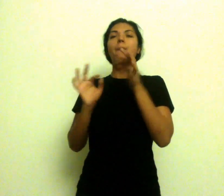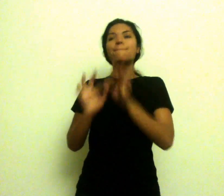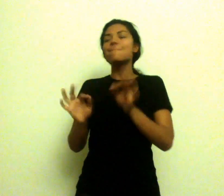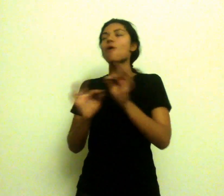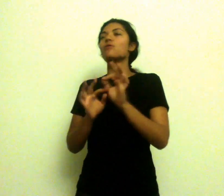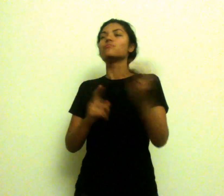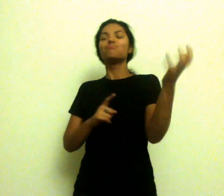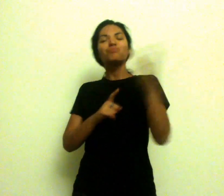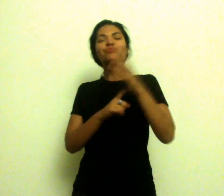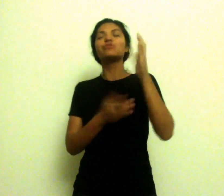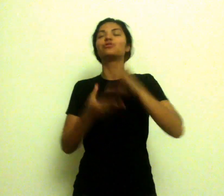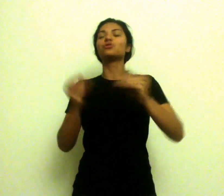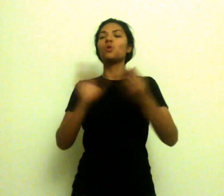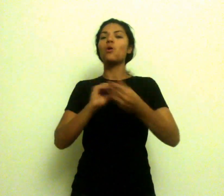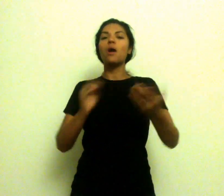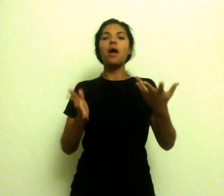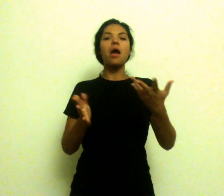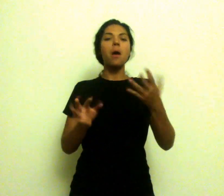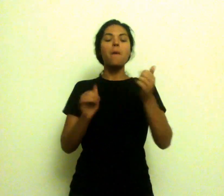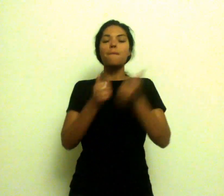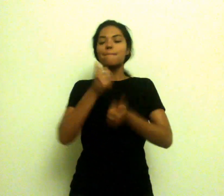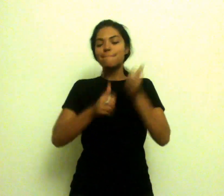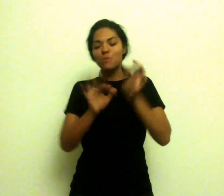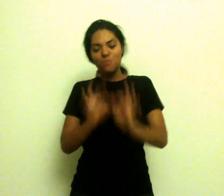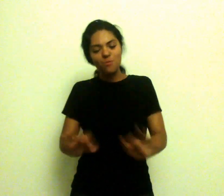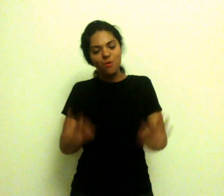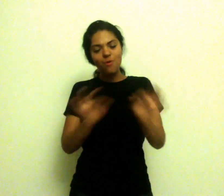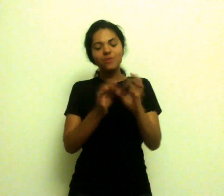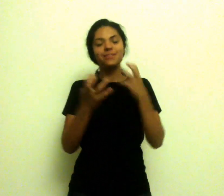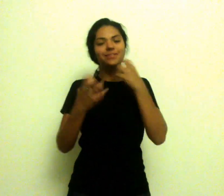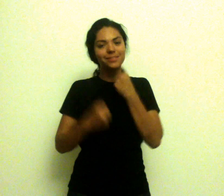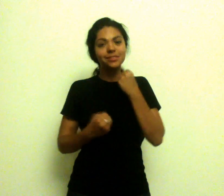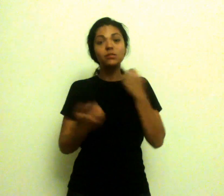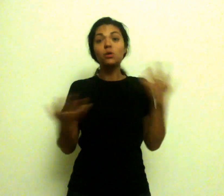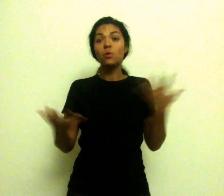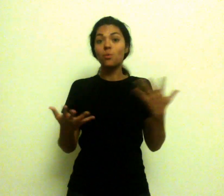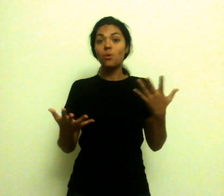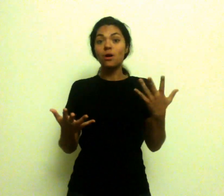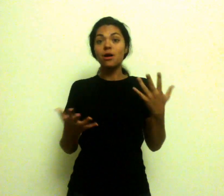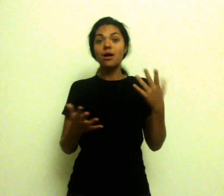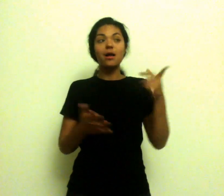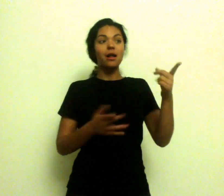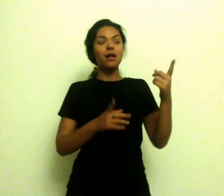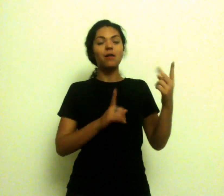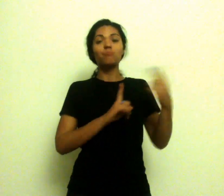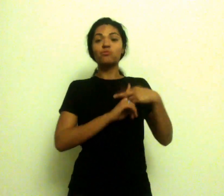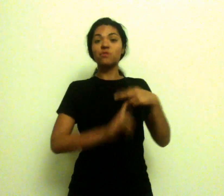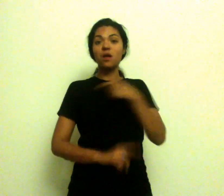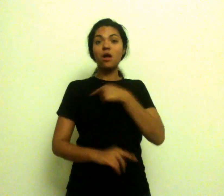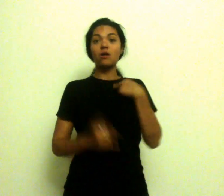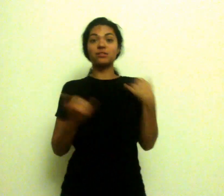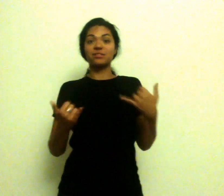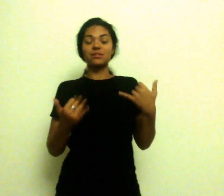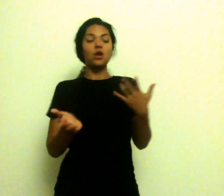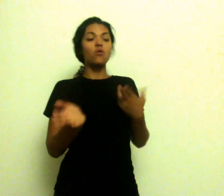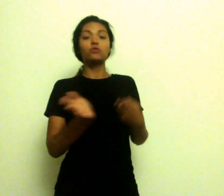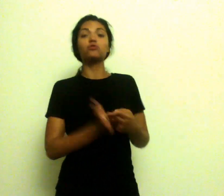which combines both sublimity and relevance for our time because it is cradled in truth, the truth of the gospel